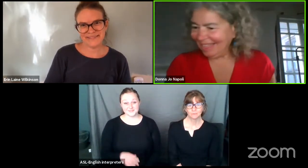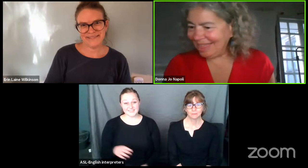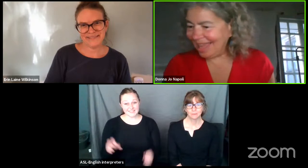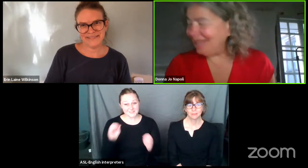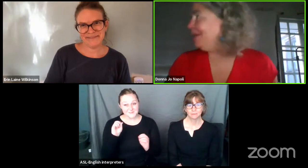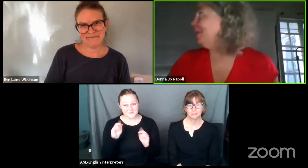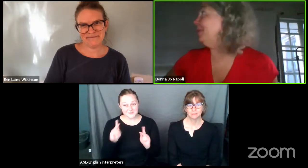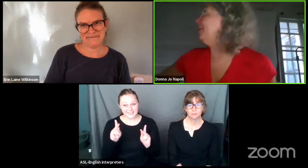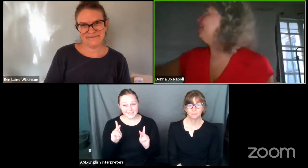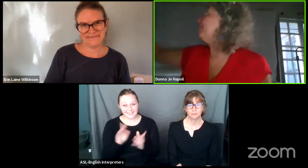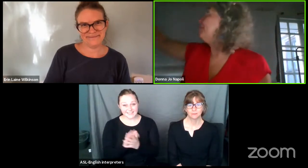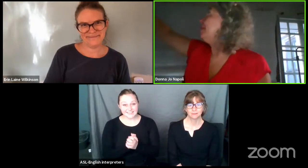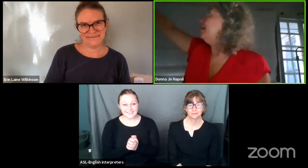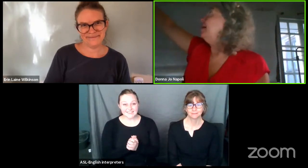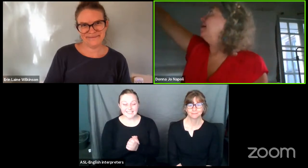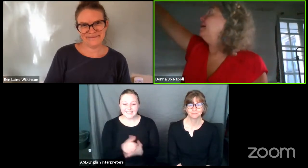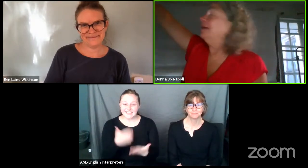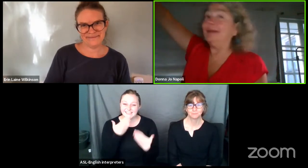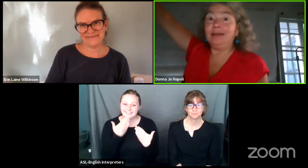Okay, thank you.